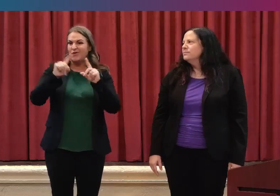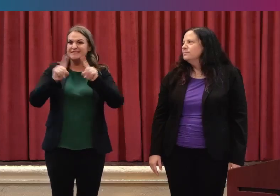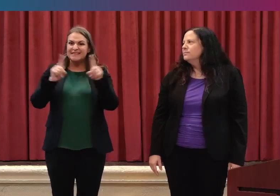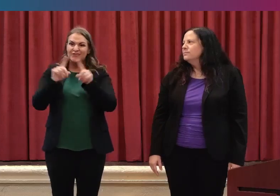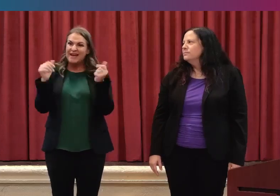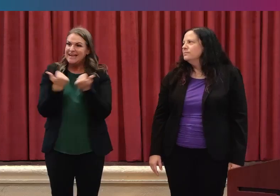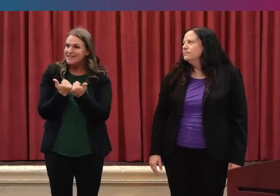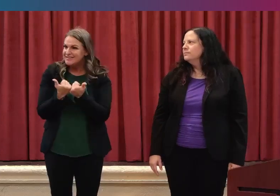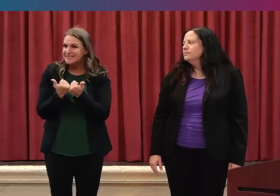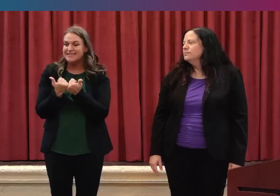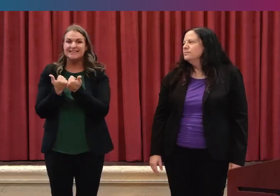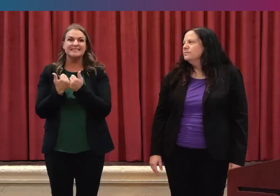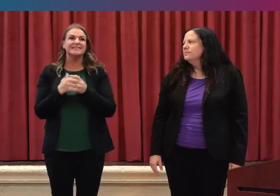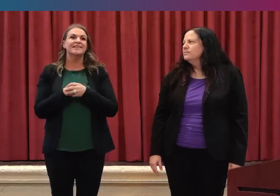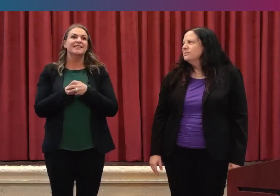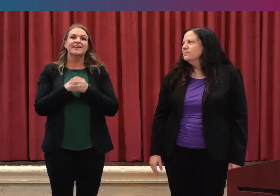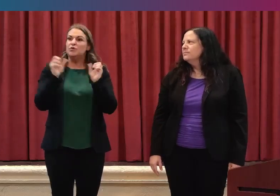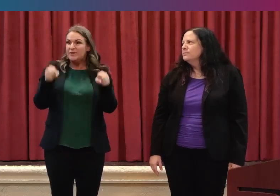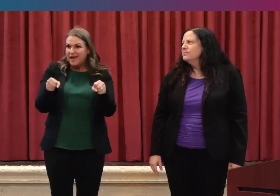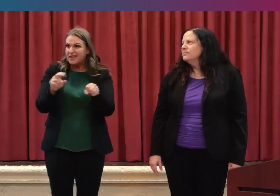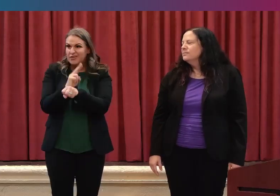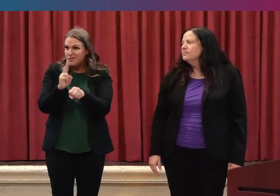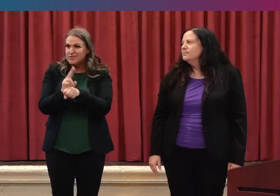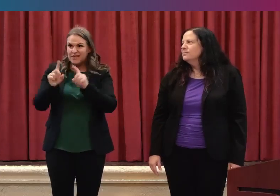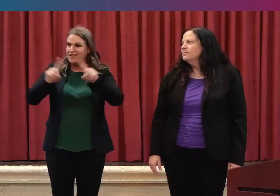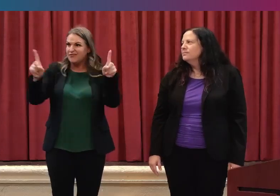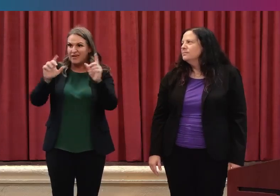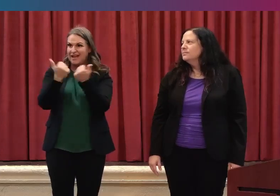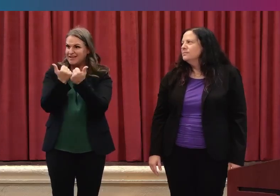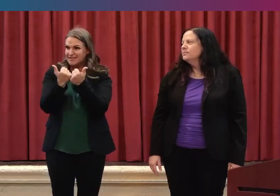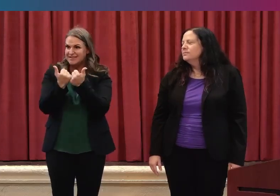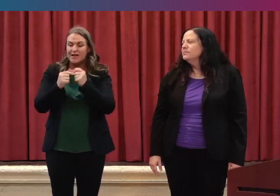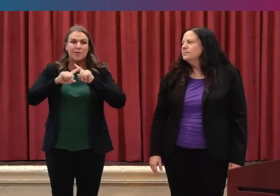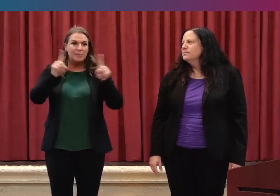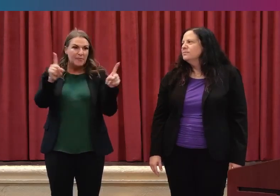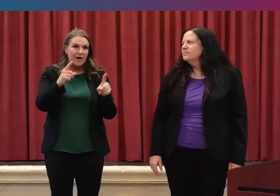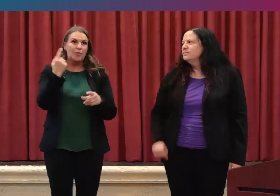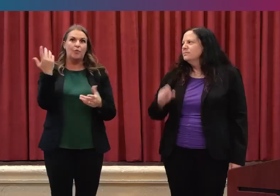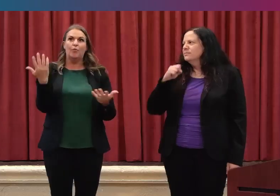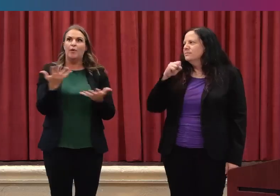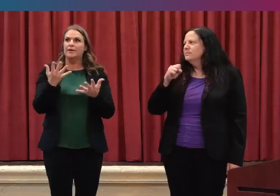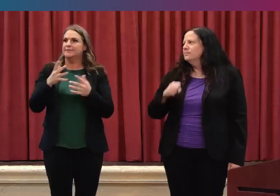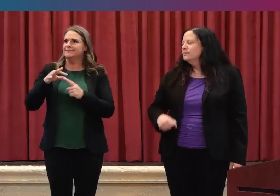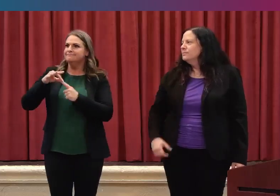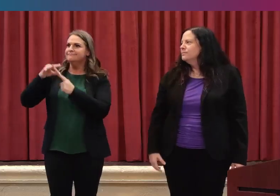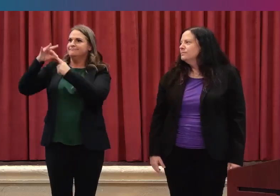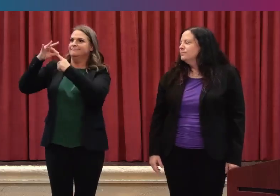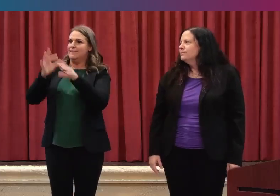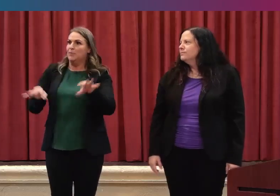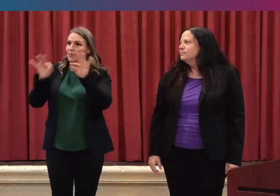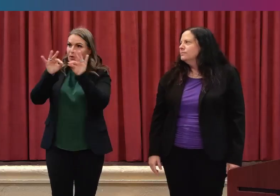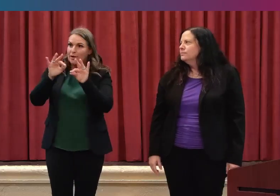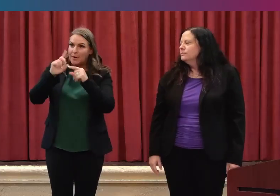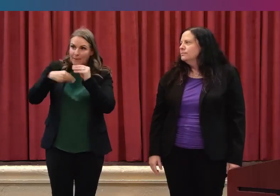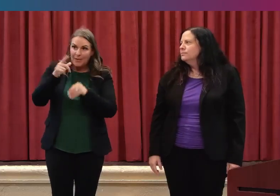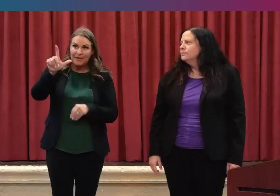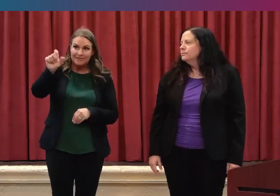of variables. There's a lot of differences amongst agencies, but we